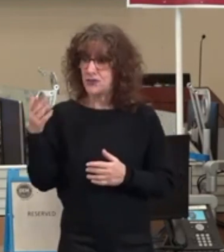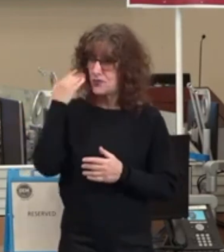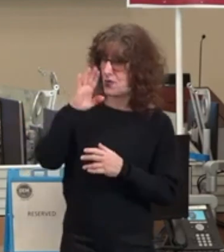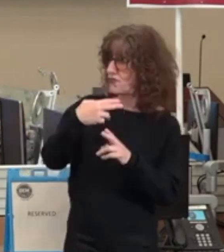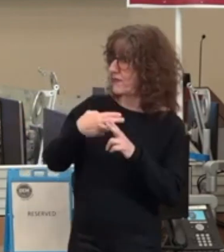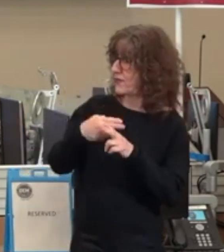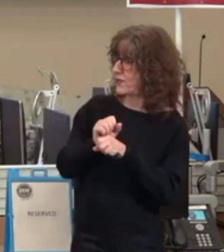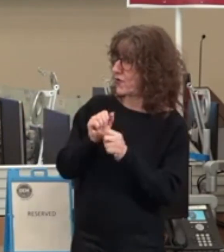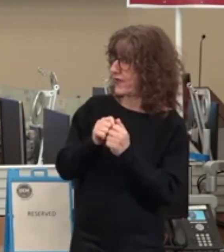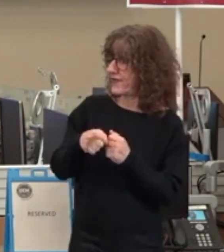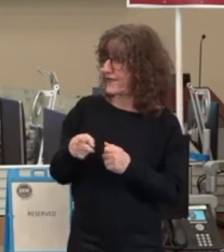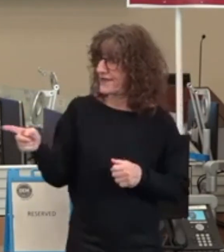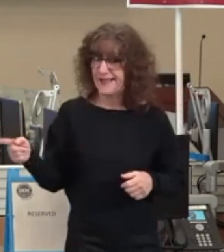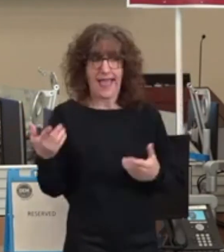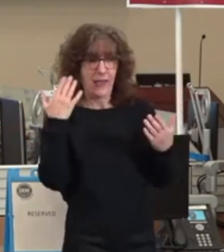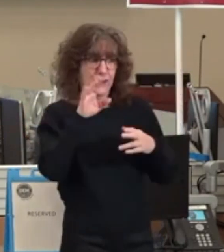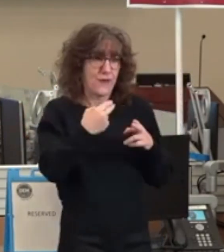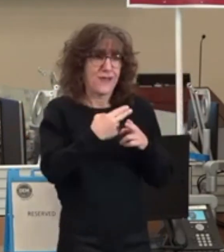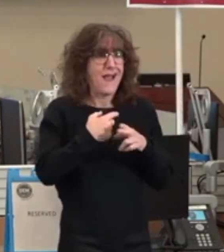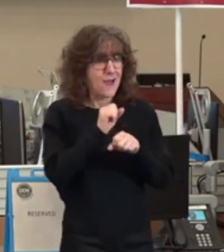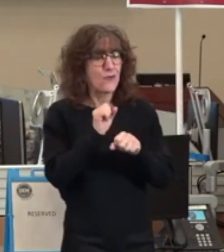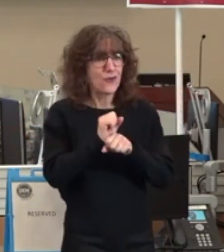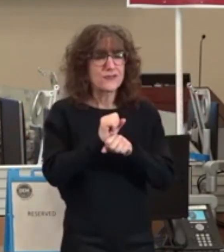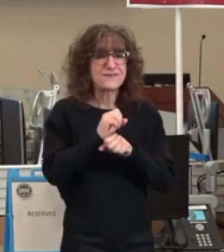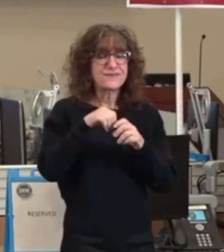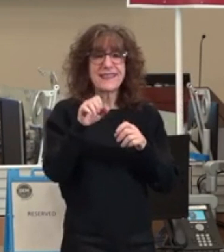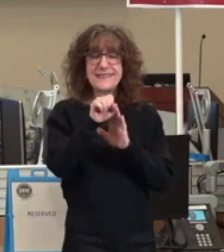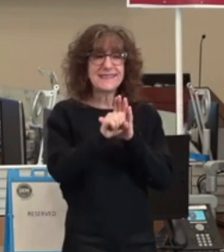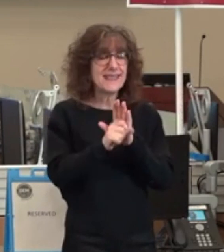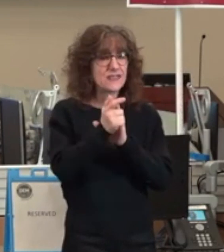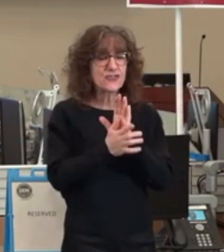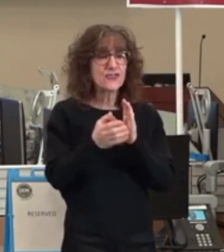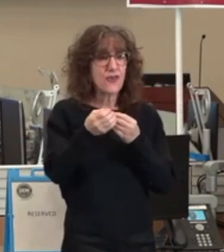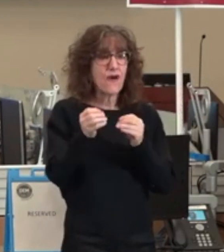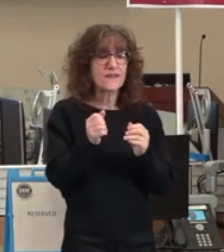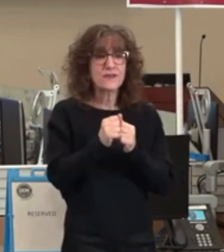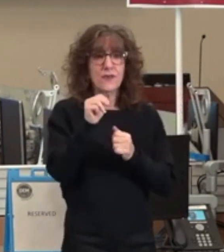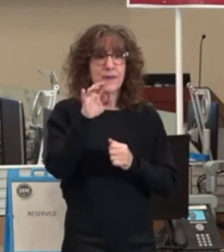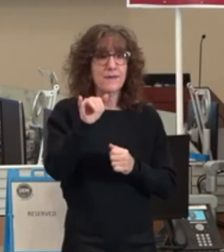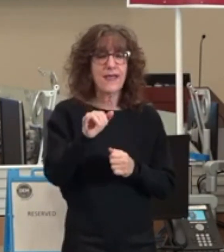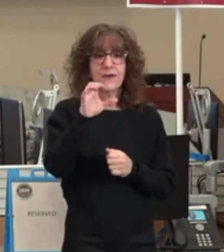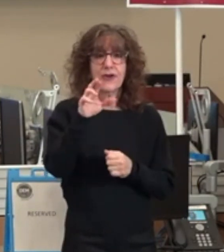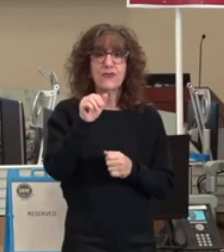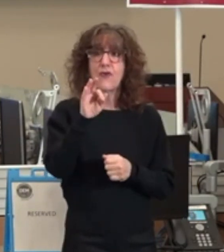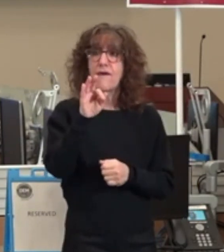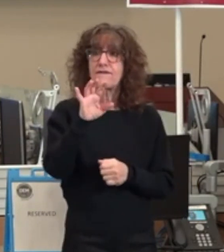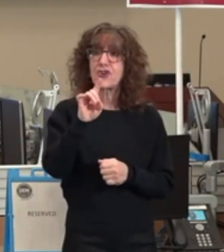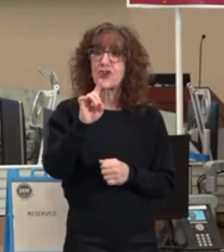Yeah. Well, I don't know reputation, but yeah, I worked in the state's attorney's office, obviously with Mary Crawford.